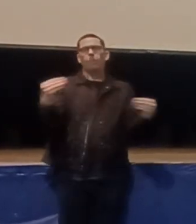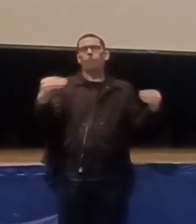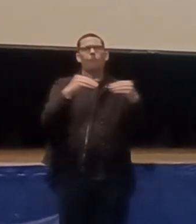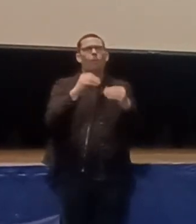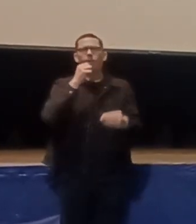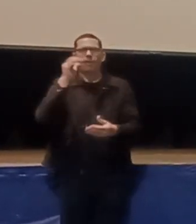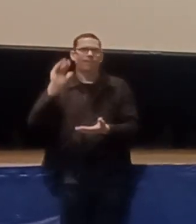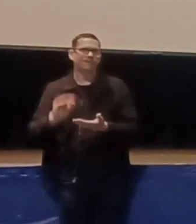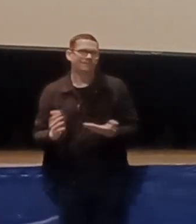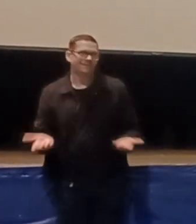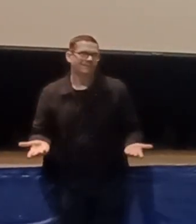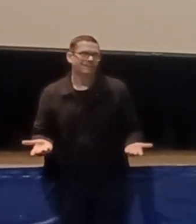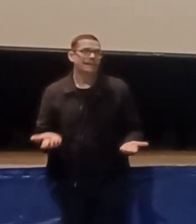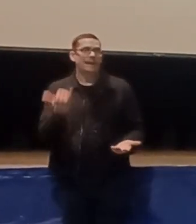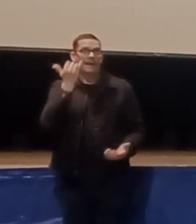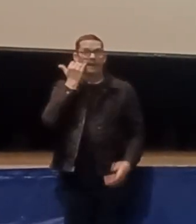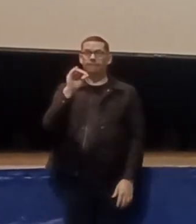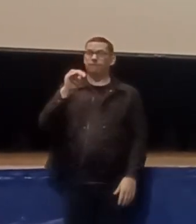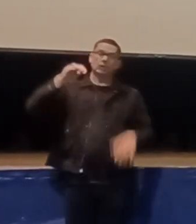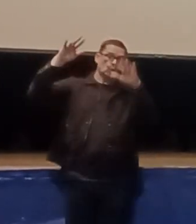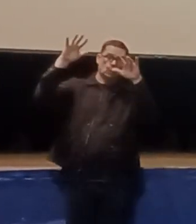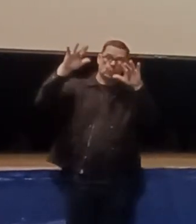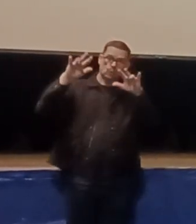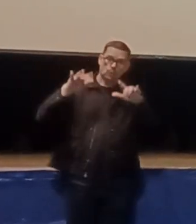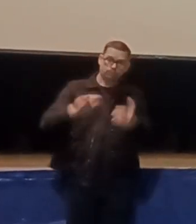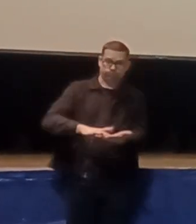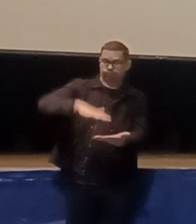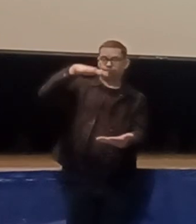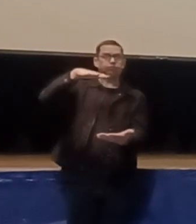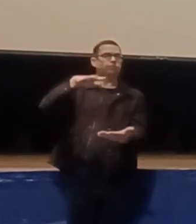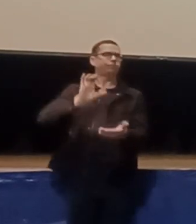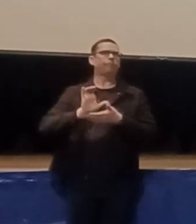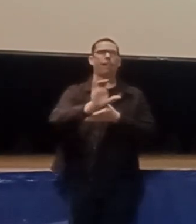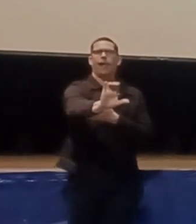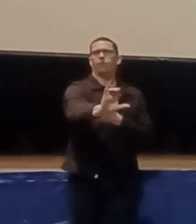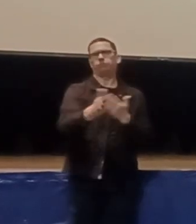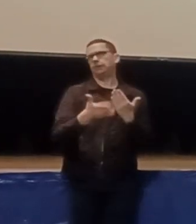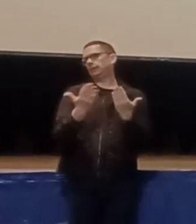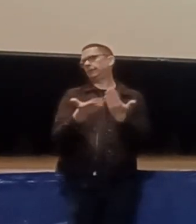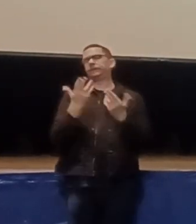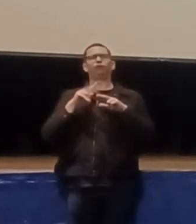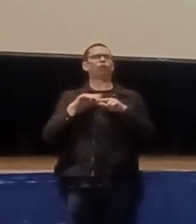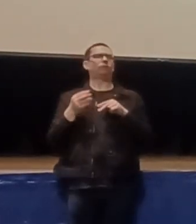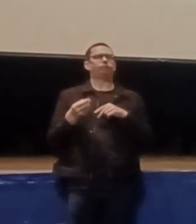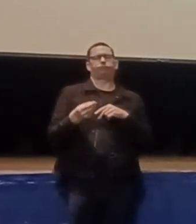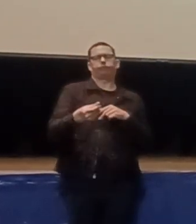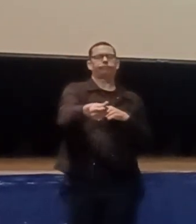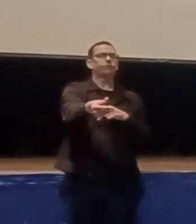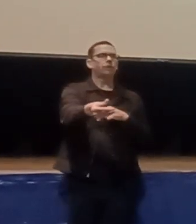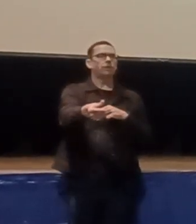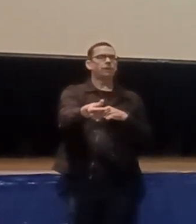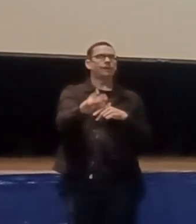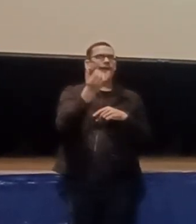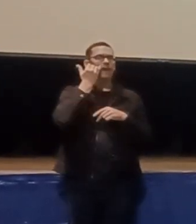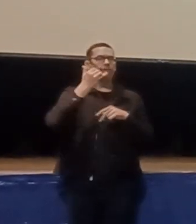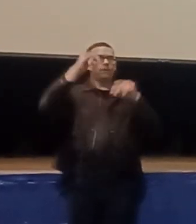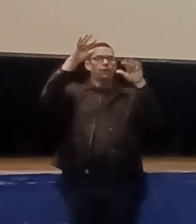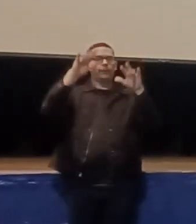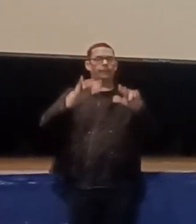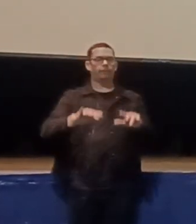When we get a foot of snow, we can send plows out, and then we can follow it up with a layer of salt to clear things afterwards. When you don't have plowable